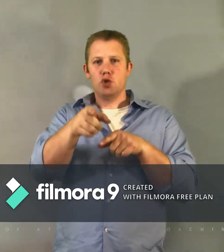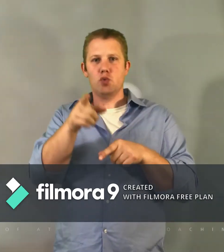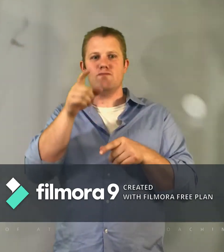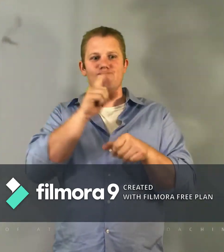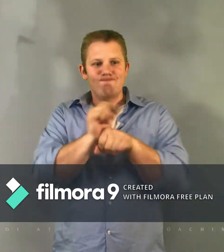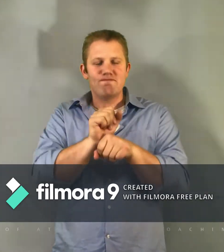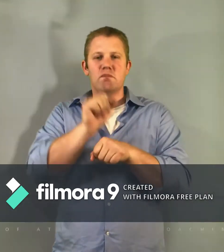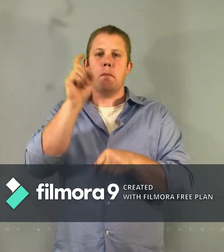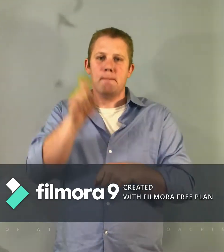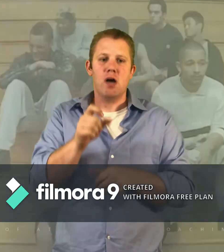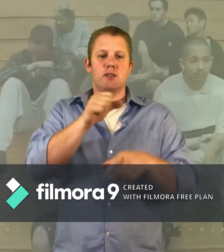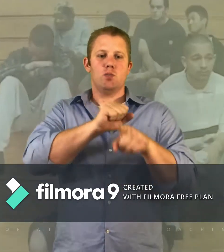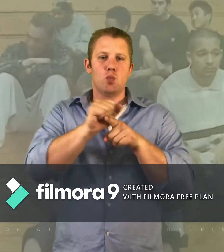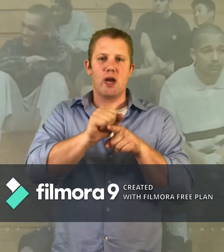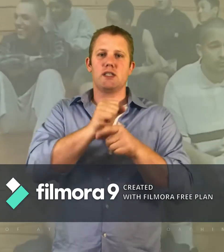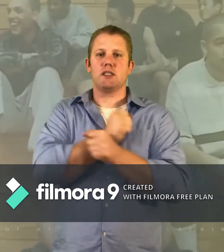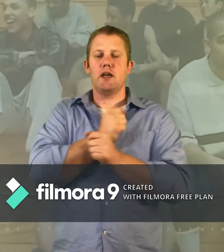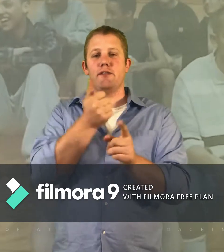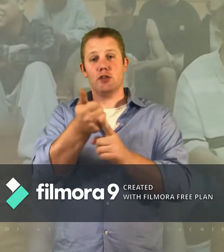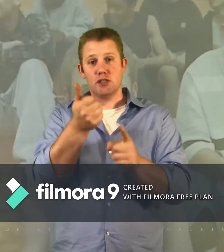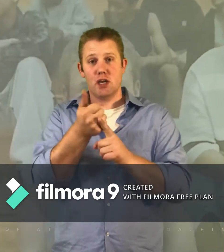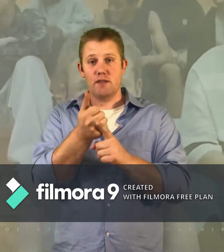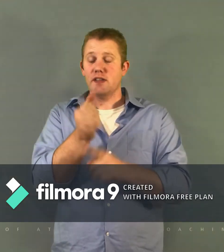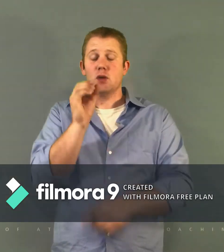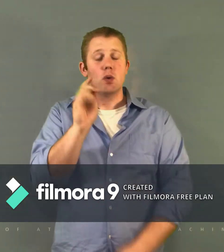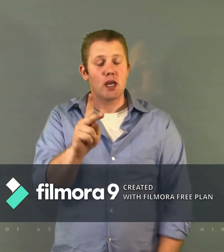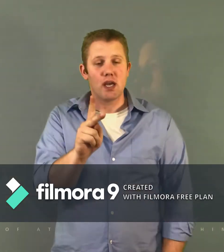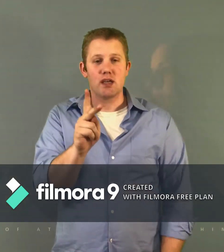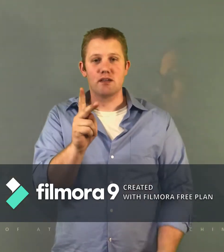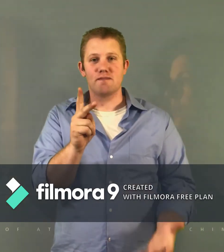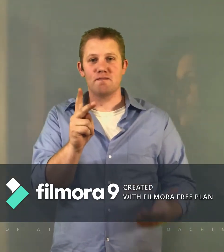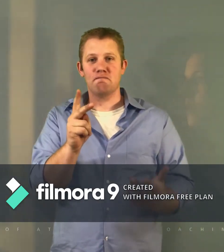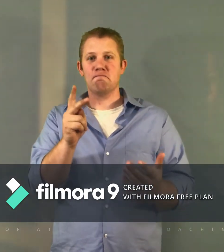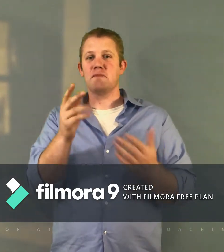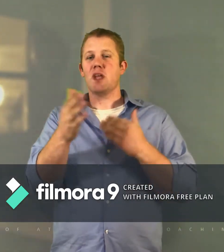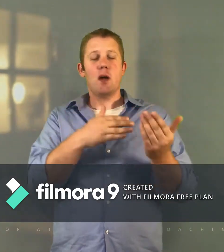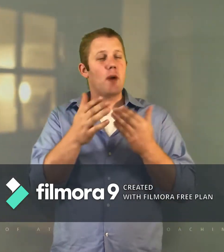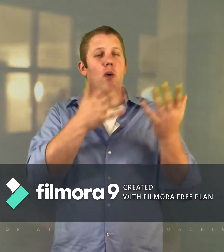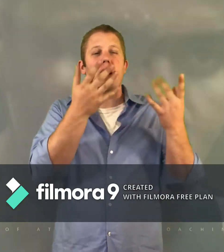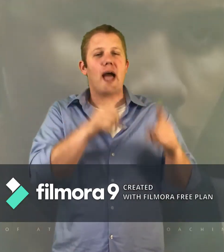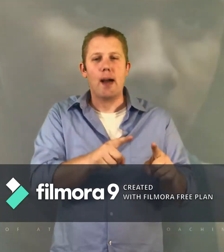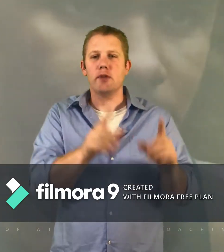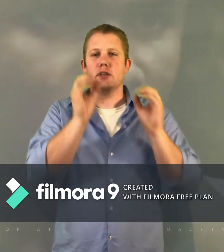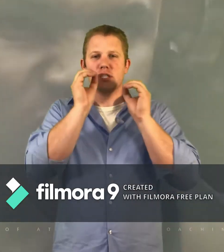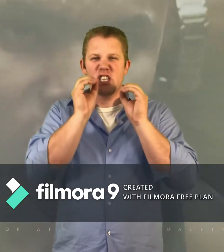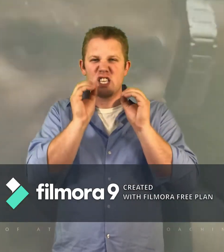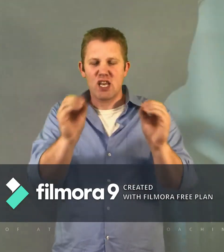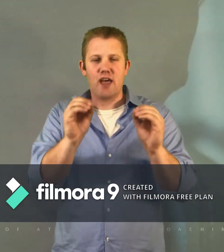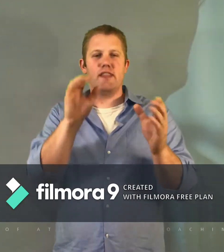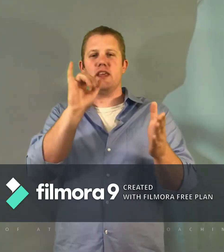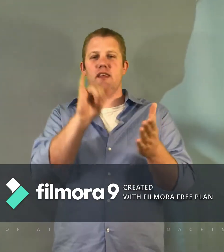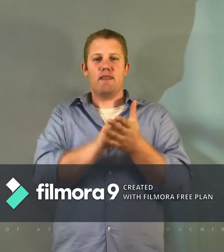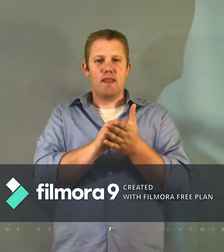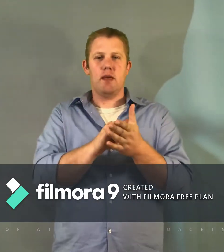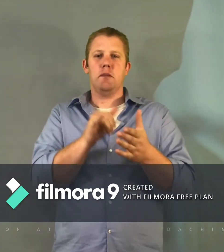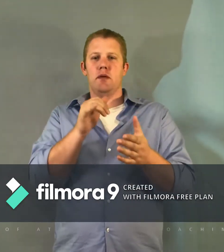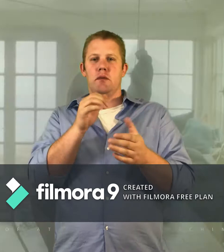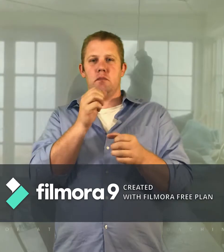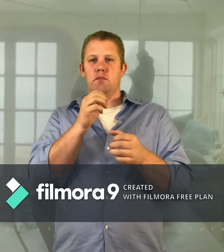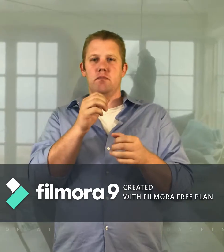realize that you literally have to practice loving yourself, and that it's okay, that no matter what happened, there is absolutely